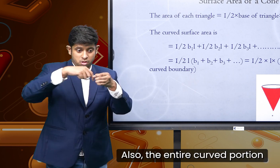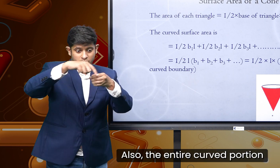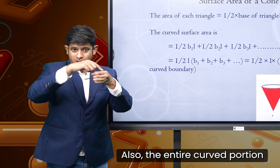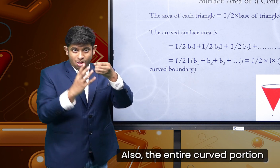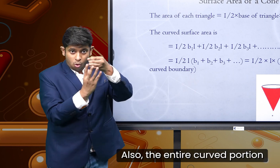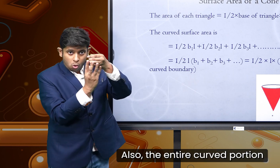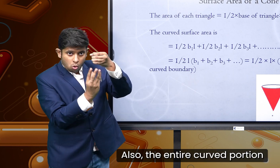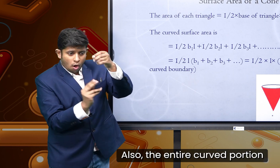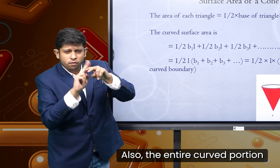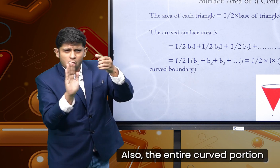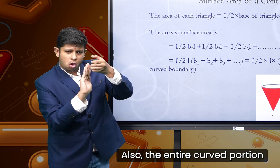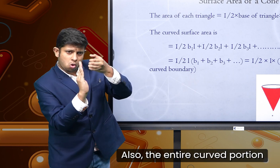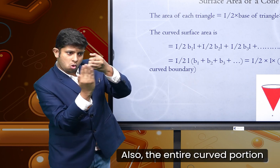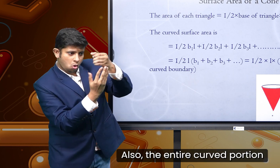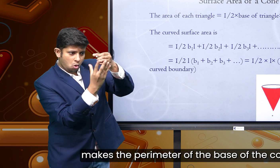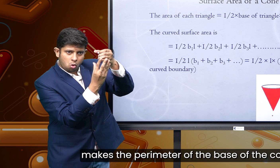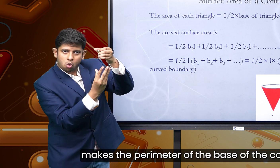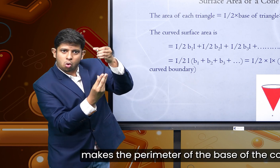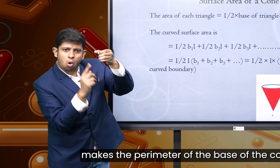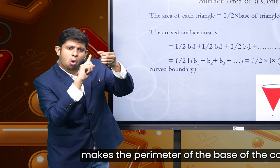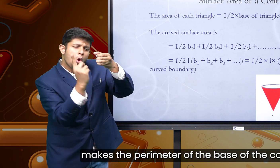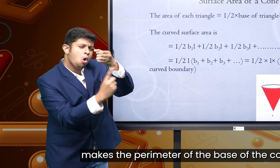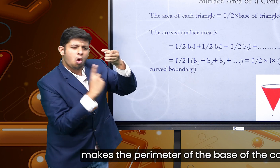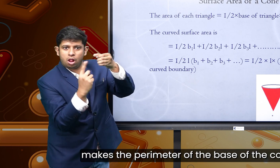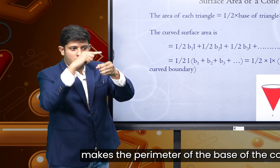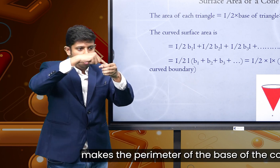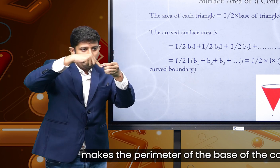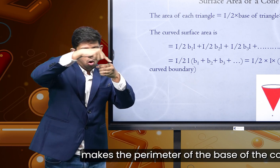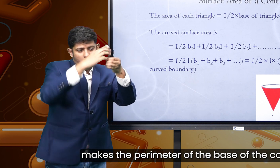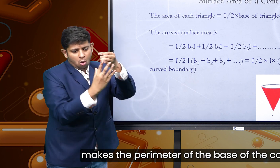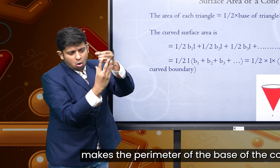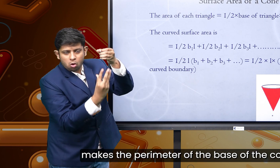Also, the entire curved portion makes the perimeter of the base of the cones.